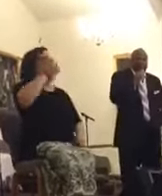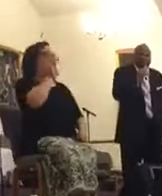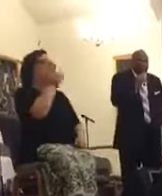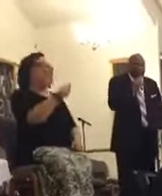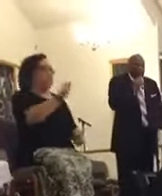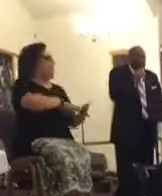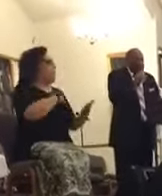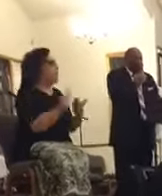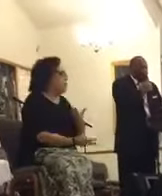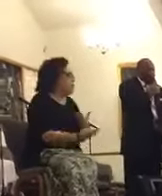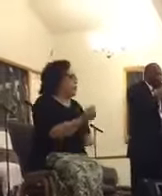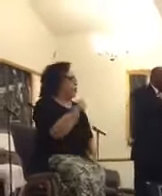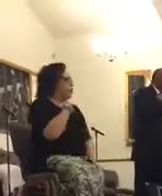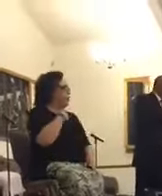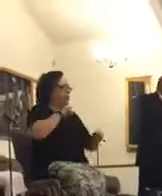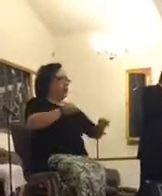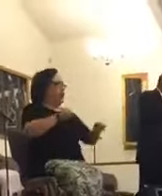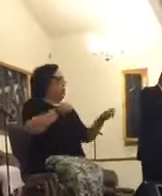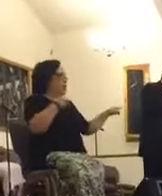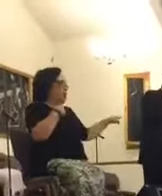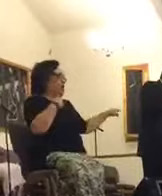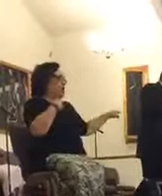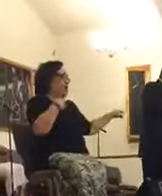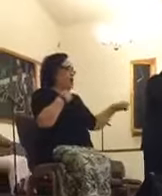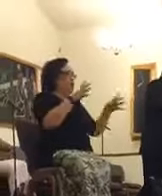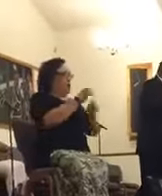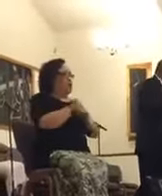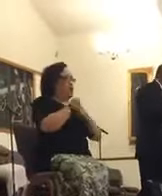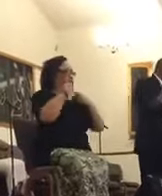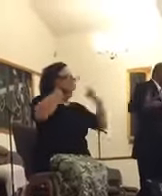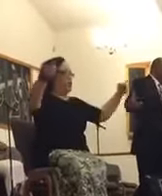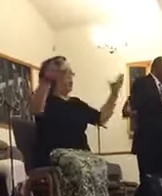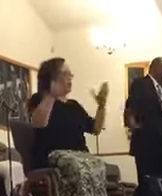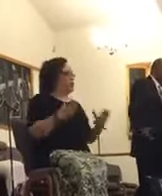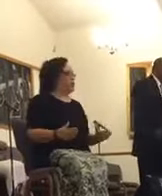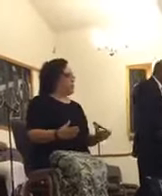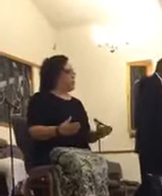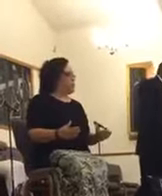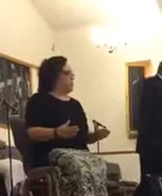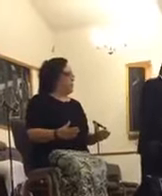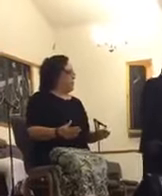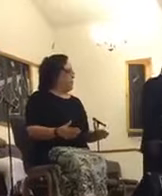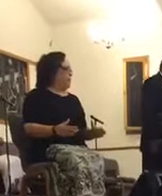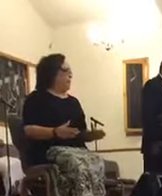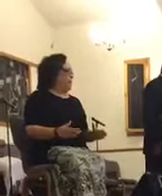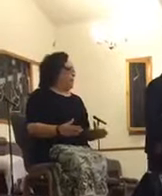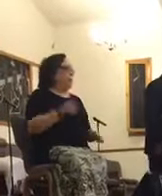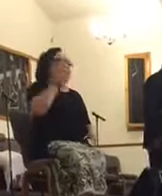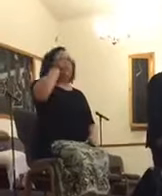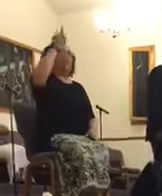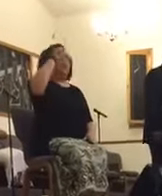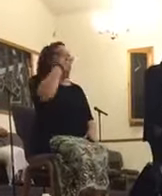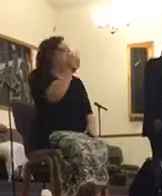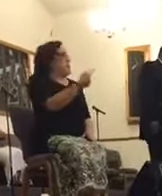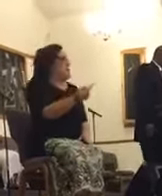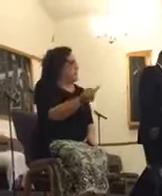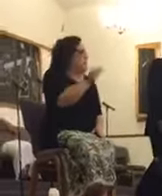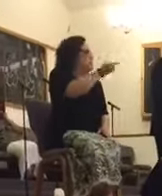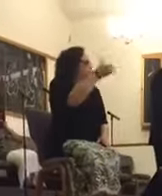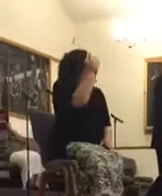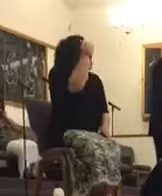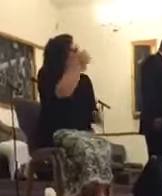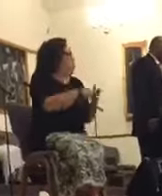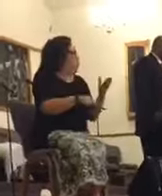me. Can I get a witness? And so here he is. He says to them, but you know what? None of